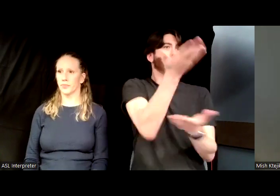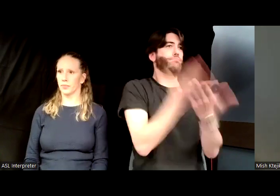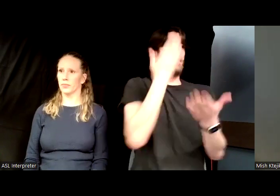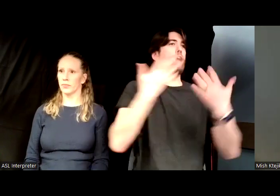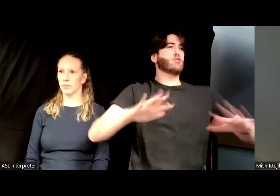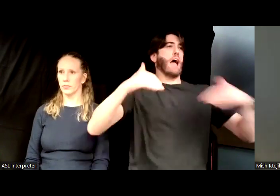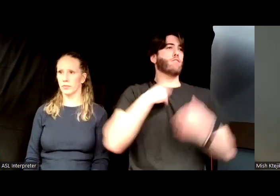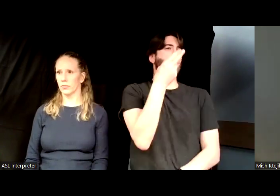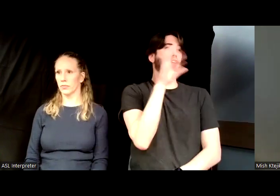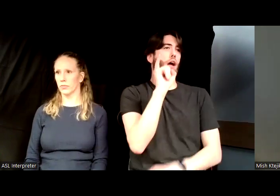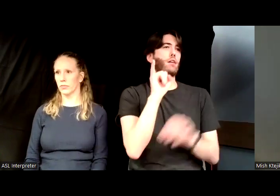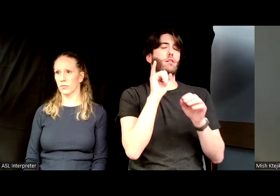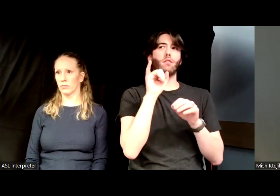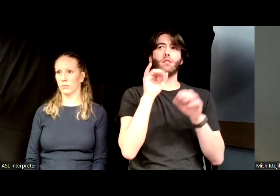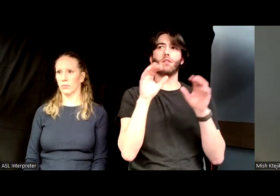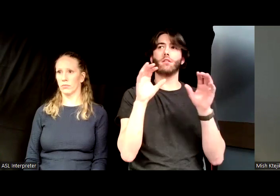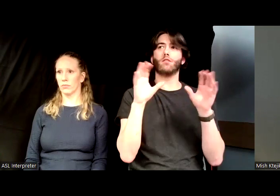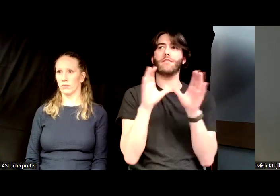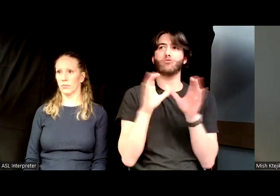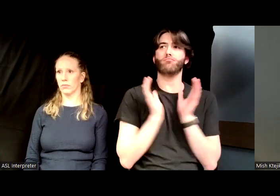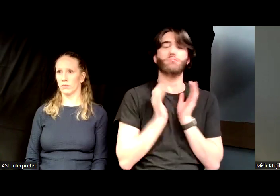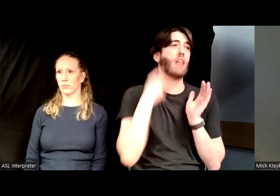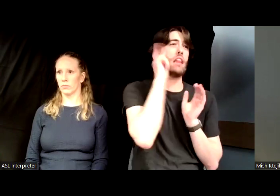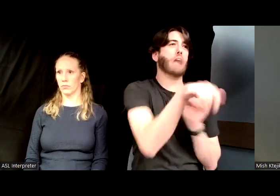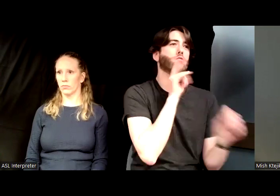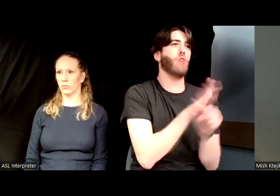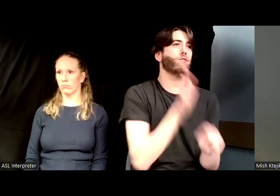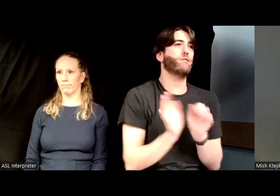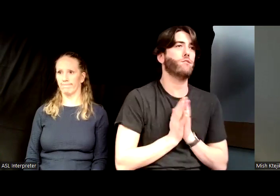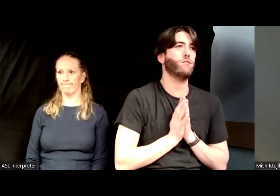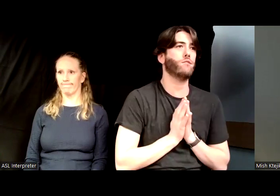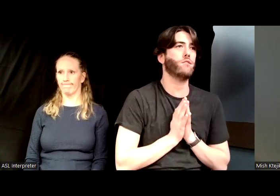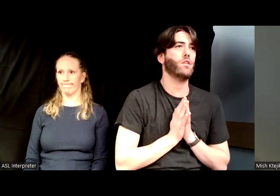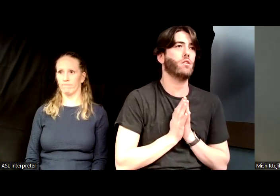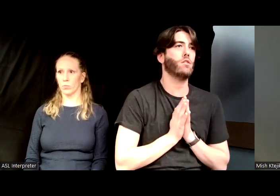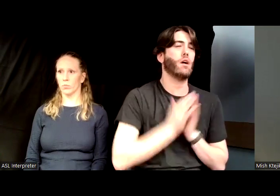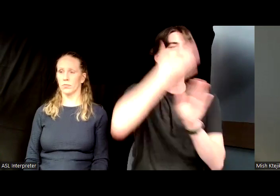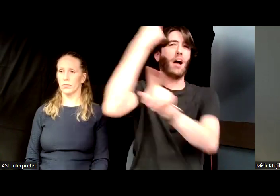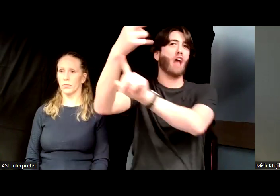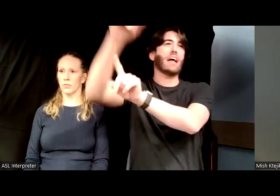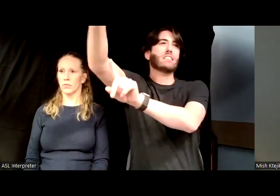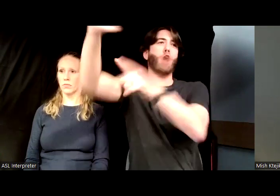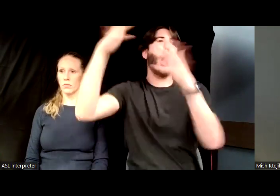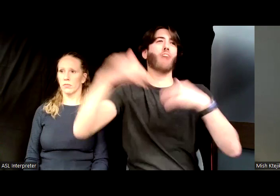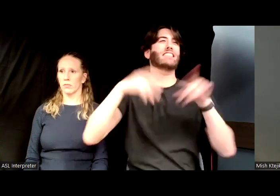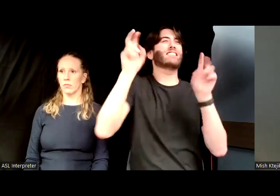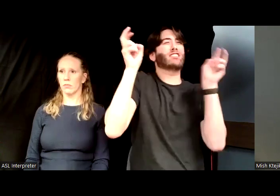that line can be replaced with HCI certification, because I think that would be good enough.